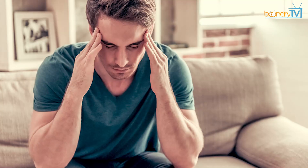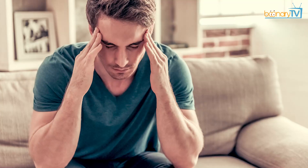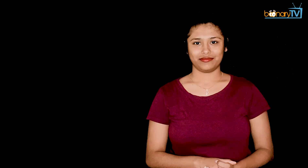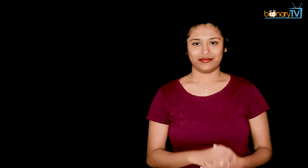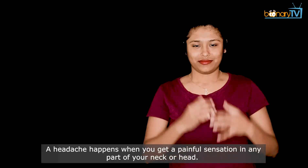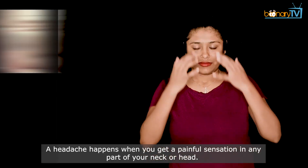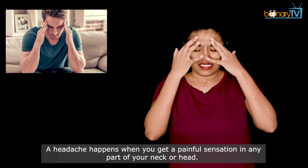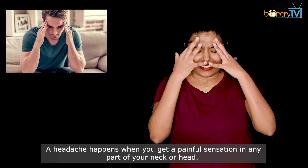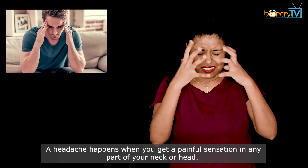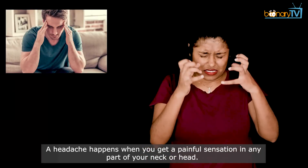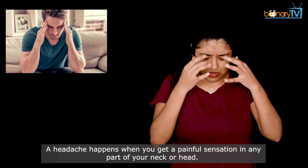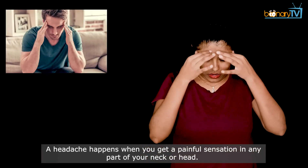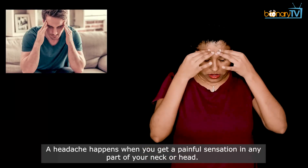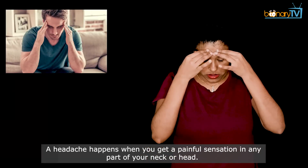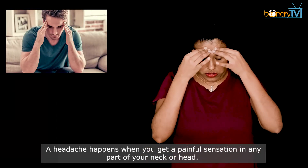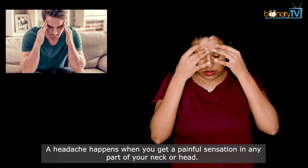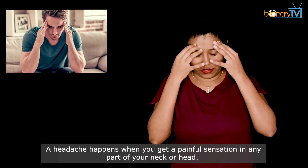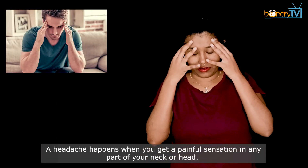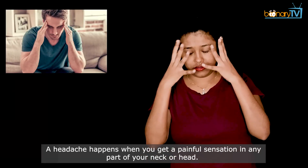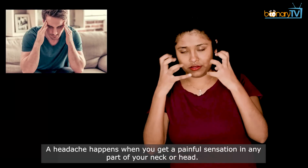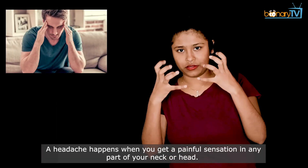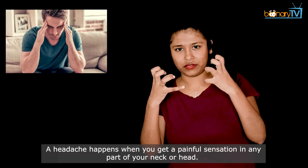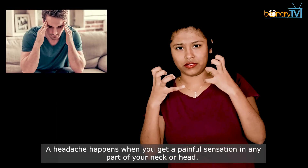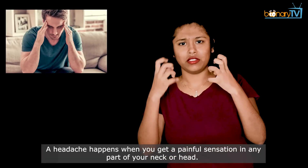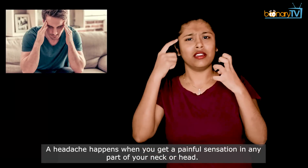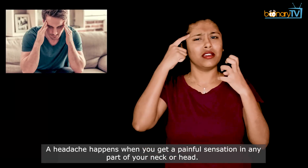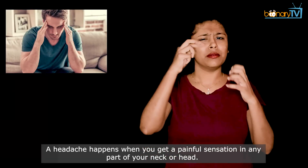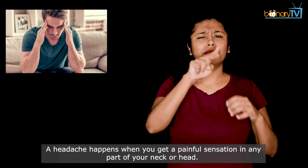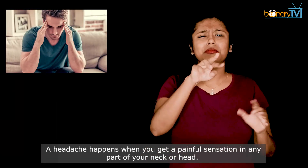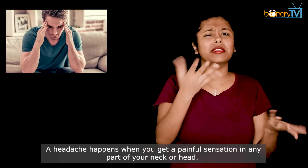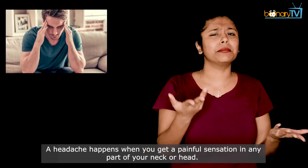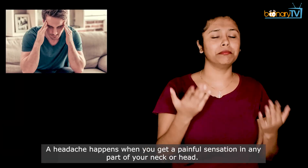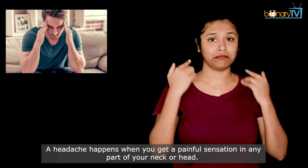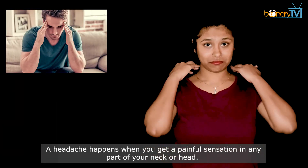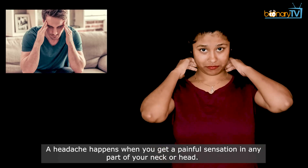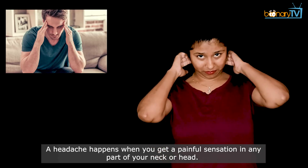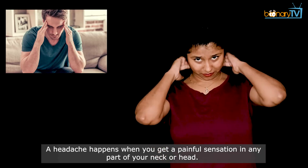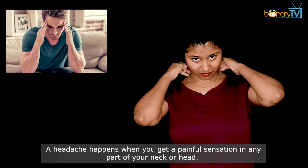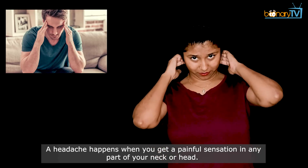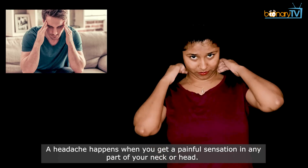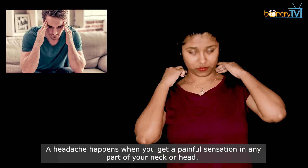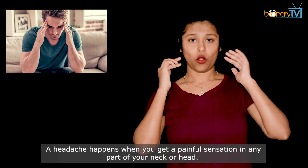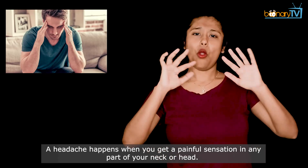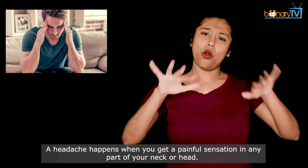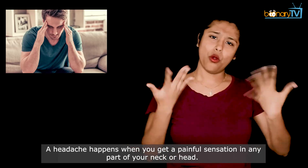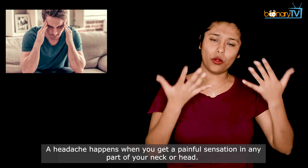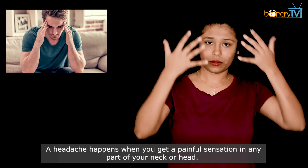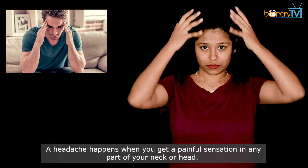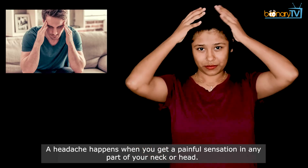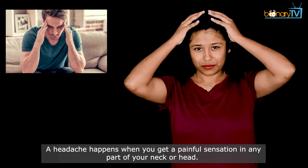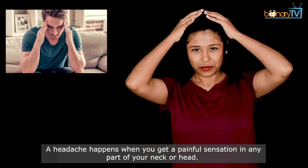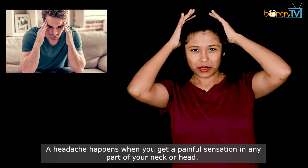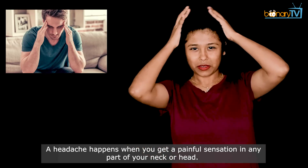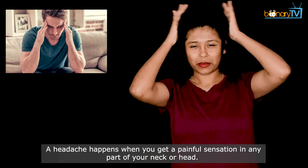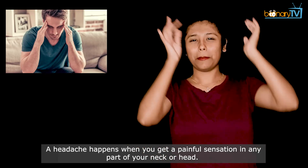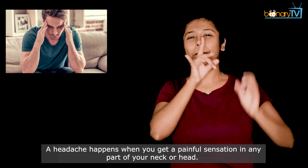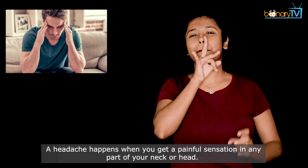A headache happens when you get a painful sensation in any part of your neck or